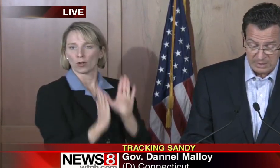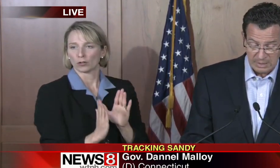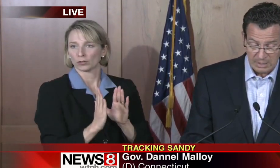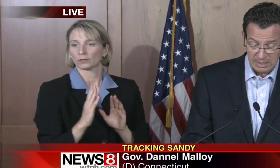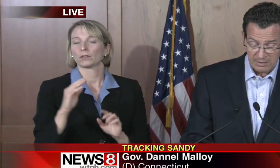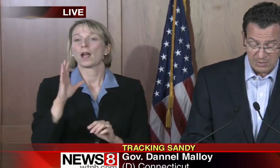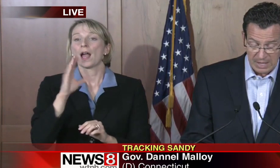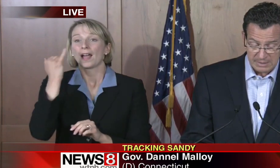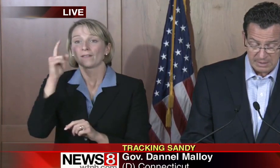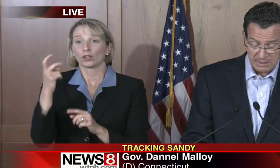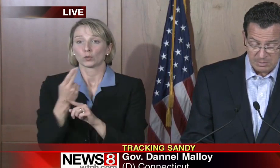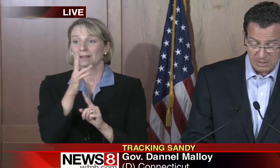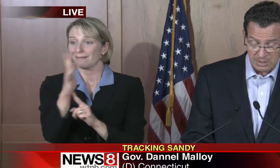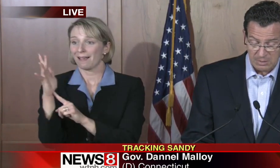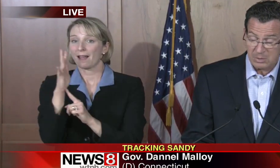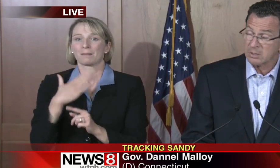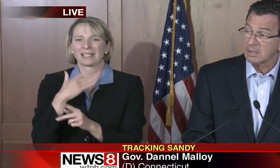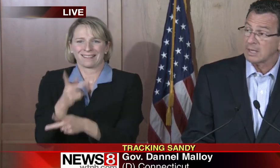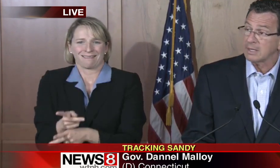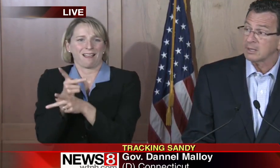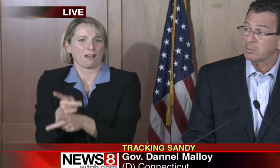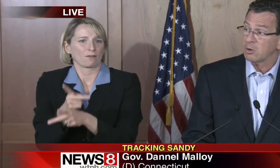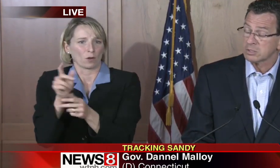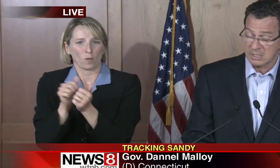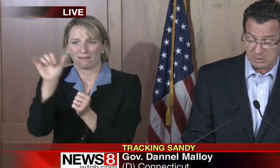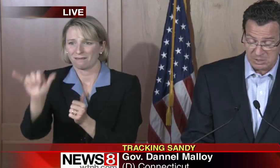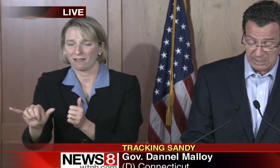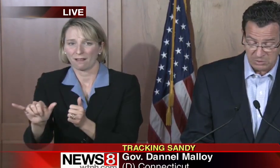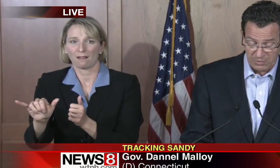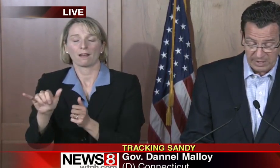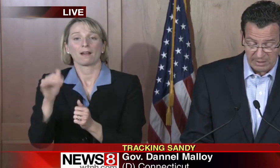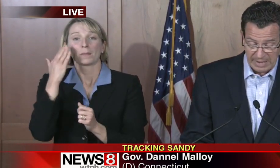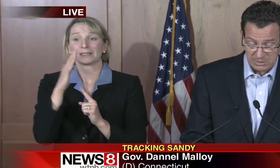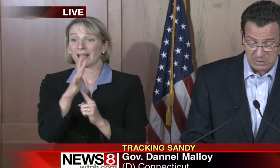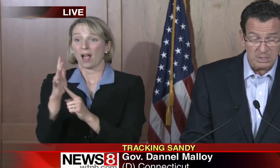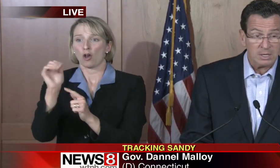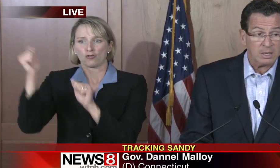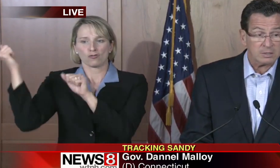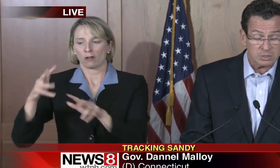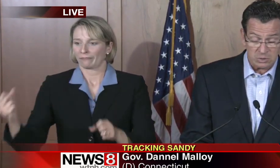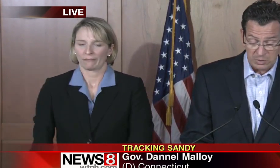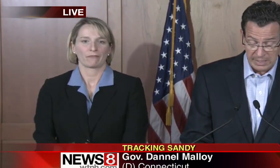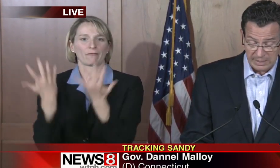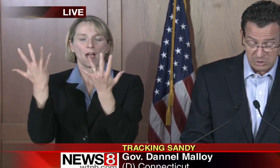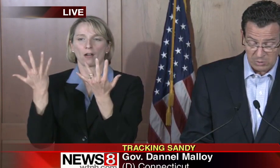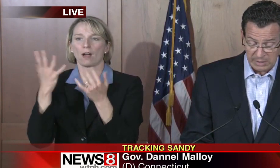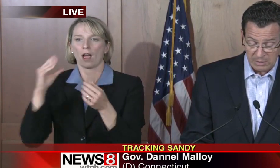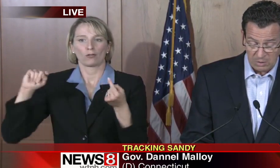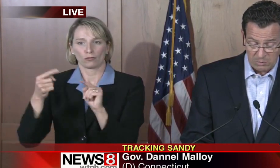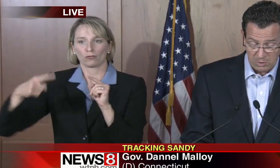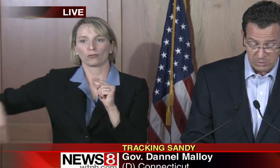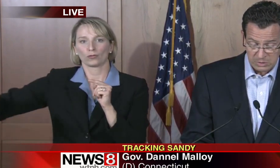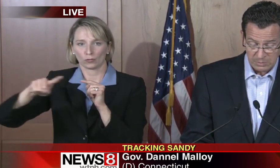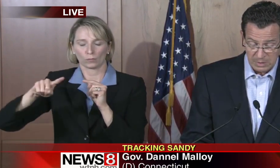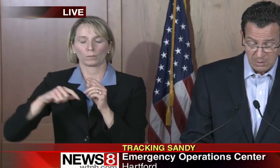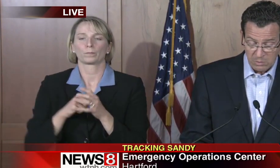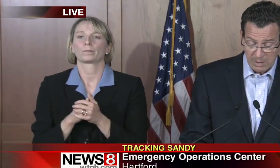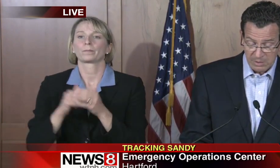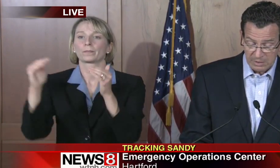carefully. If not, they pose a substantial fire hazard to you and any adjoining